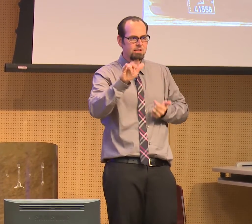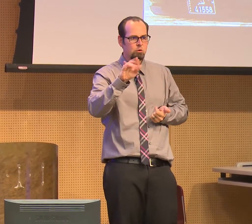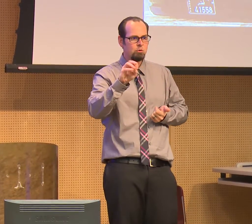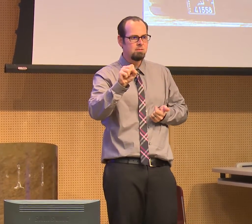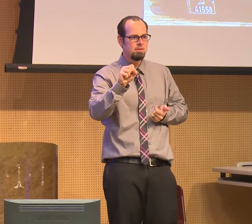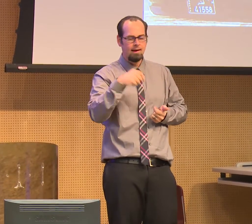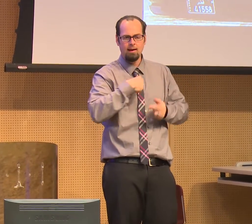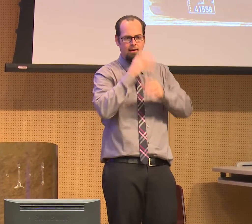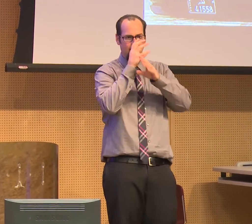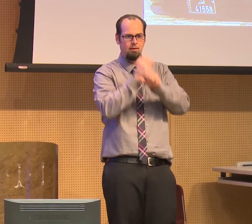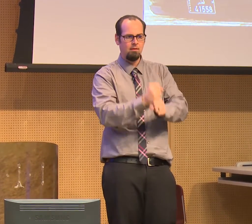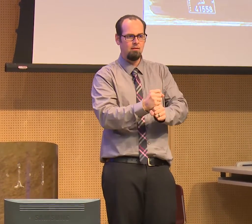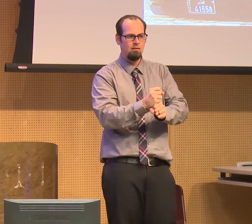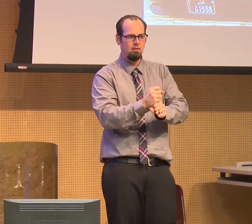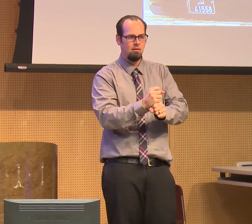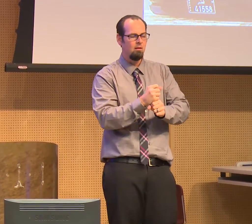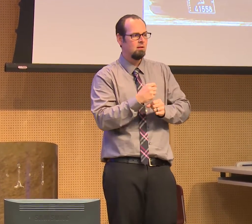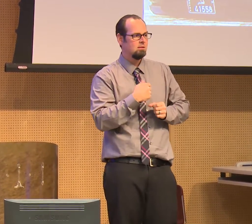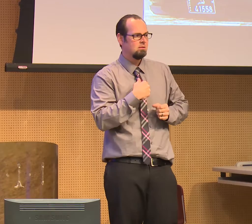trucks, that was fascinating.